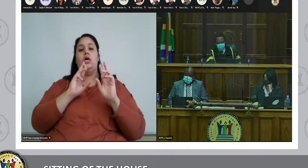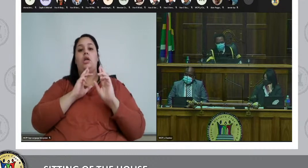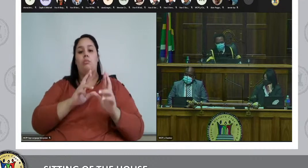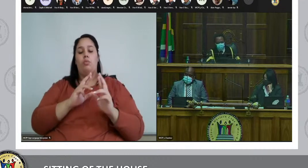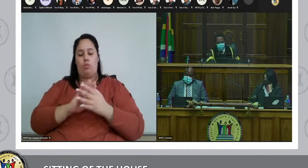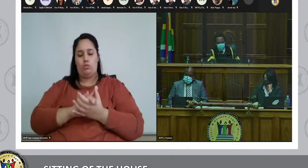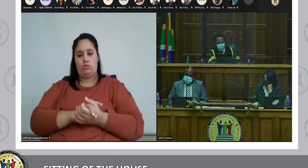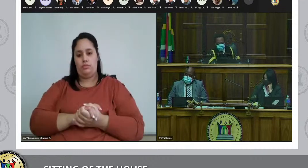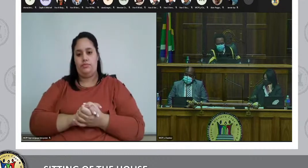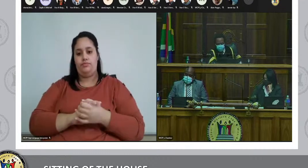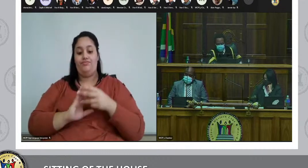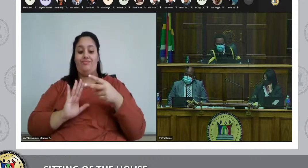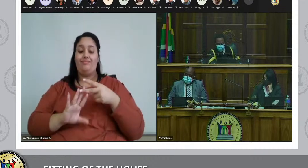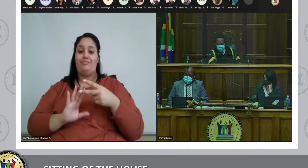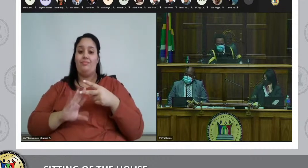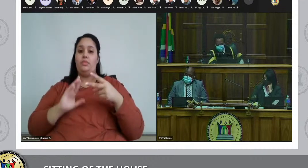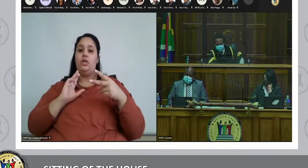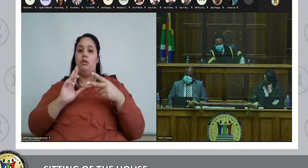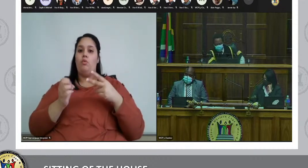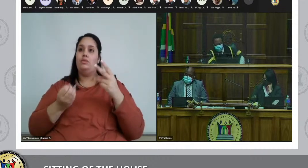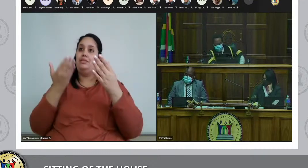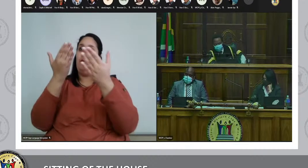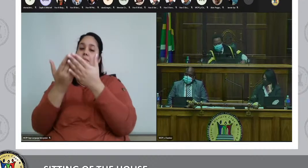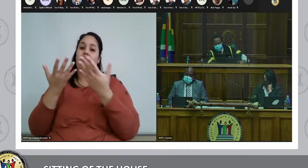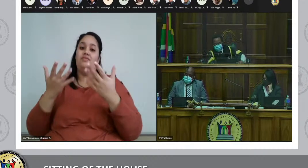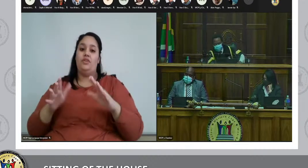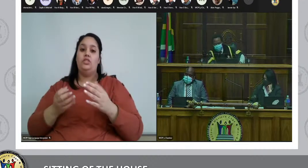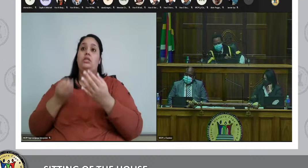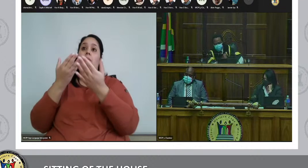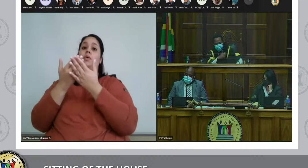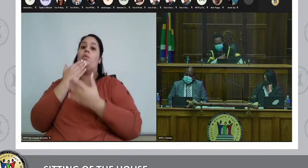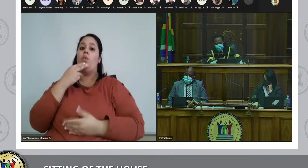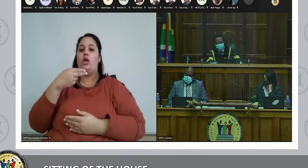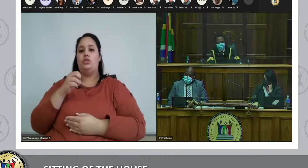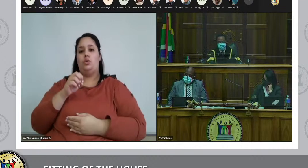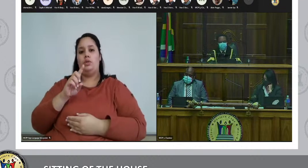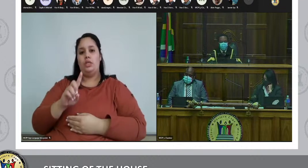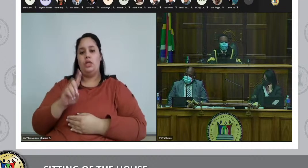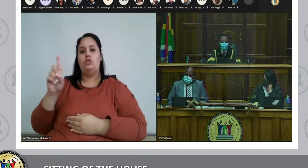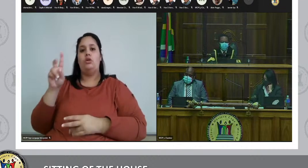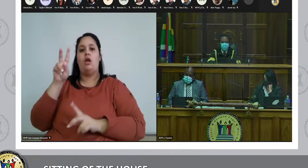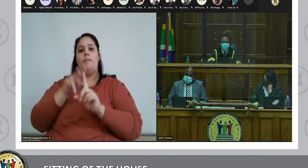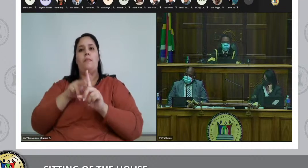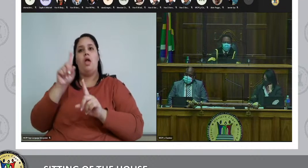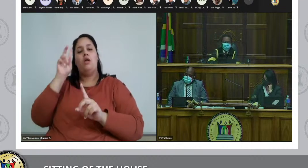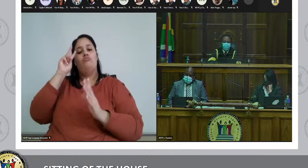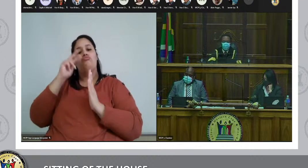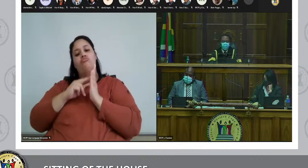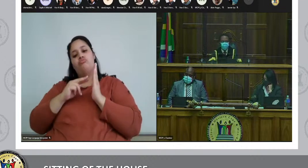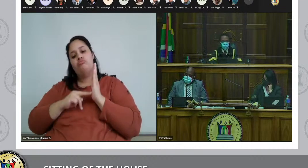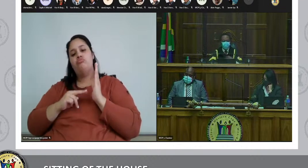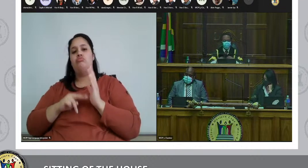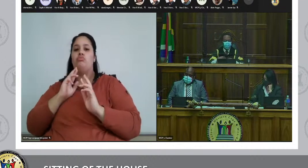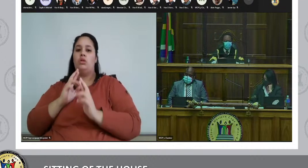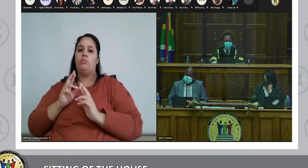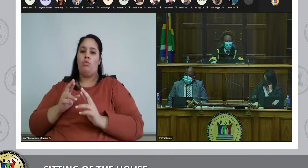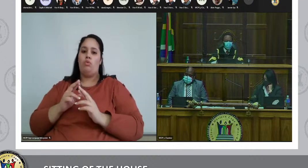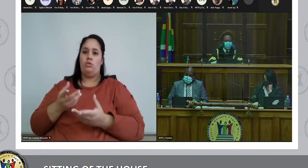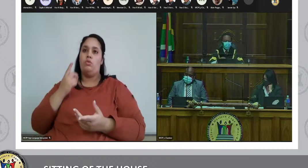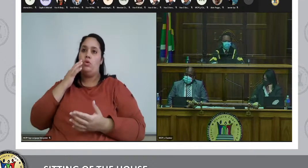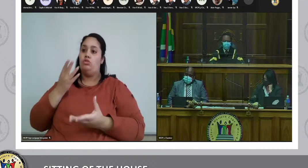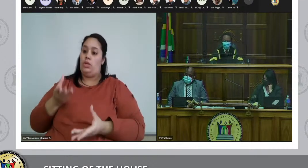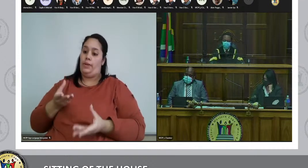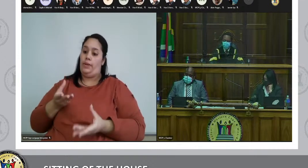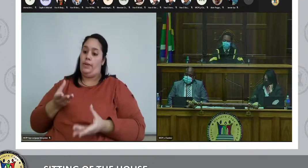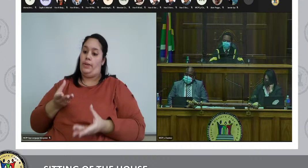second the report has now been submitted to the HOD, and she's applying her mind to the report as received.